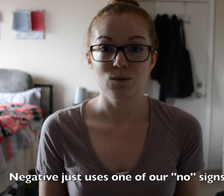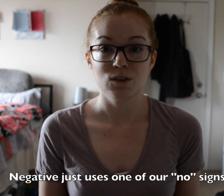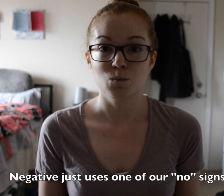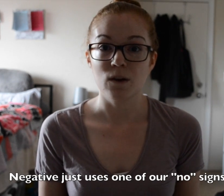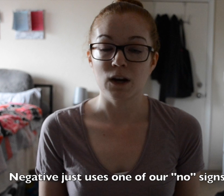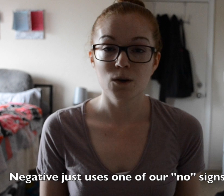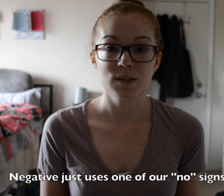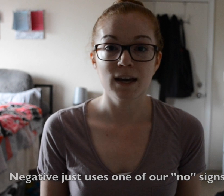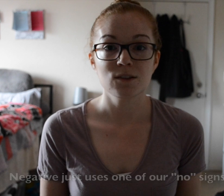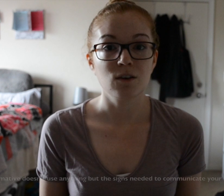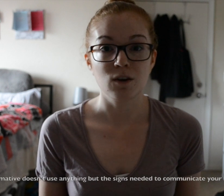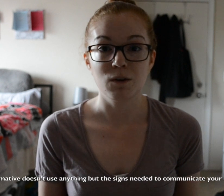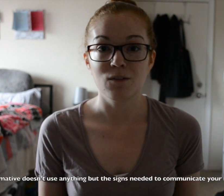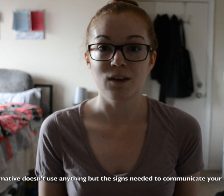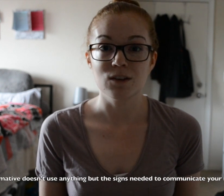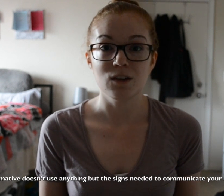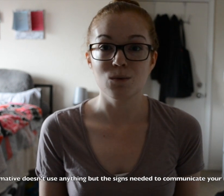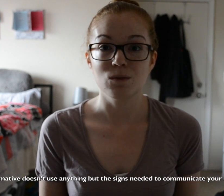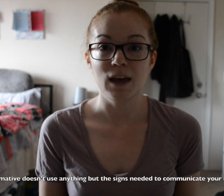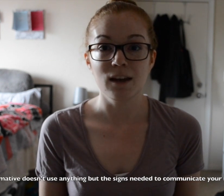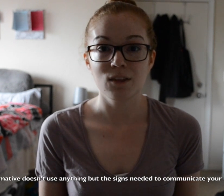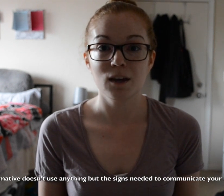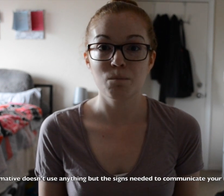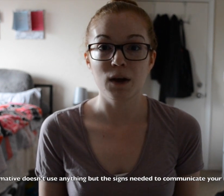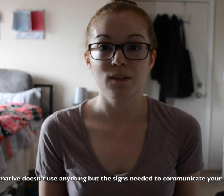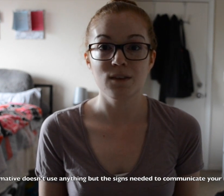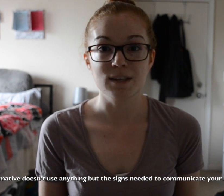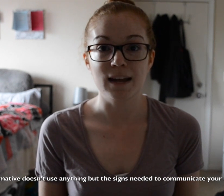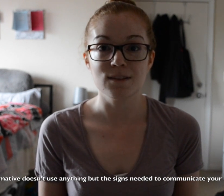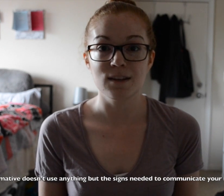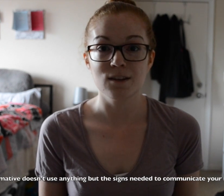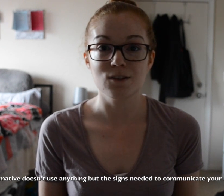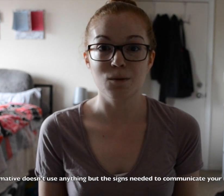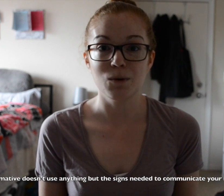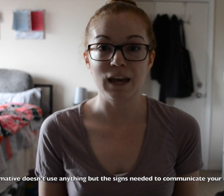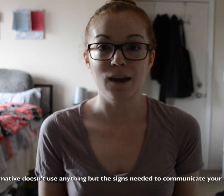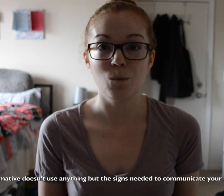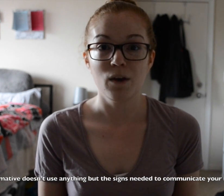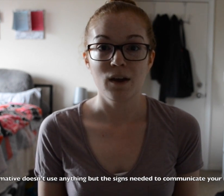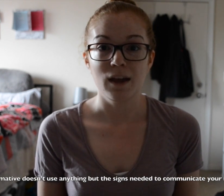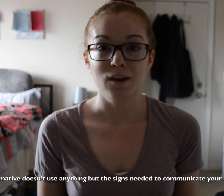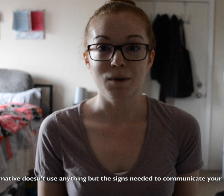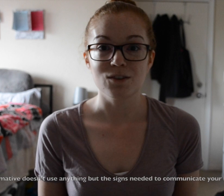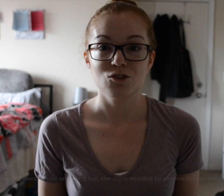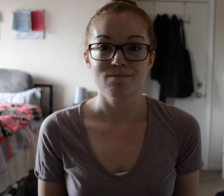uses one of our no signs, affirmative doesn't use anything but the signs needed to communicate your message.